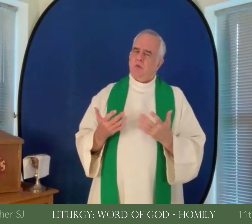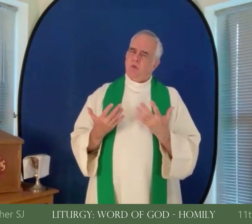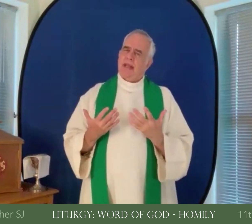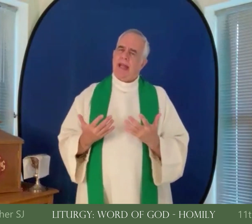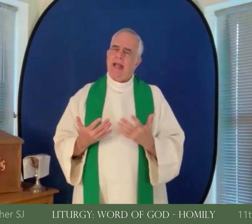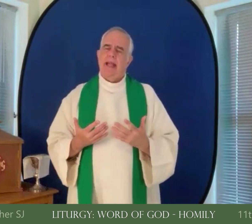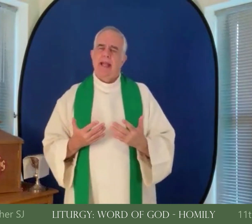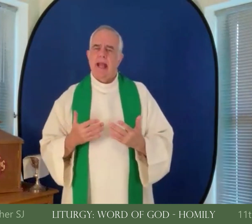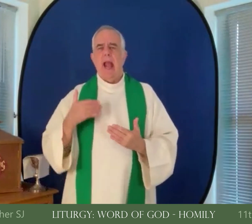Today,